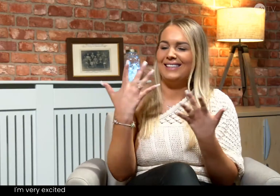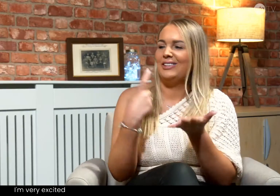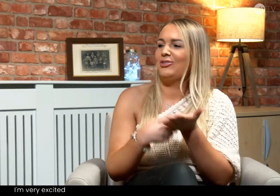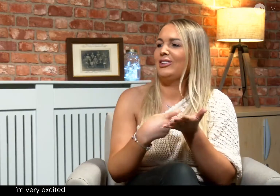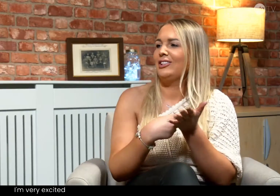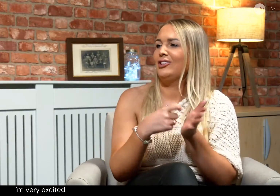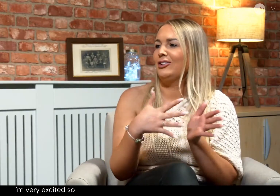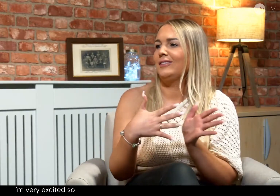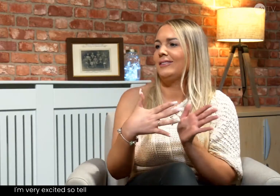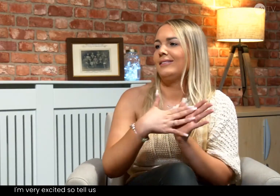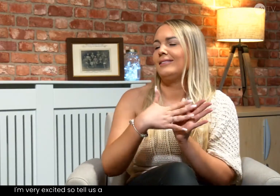about yourself.